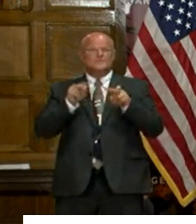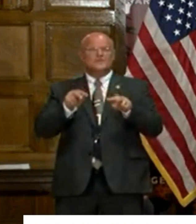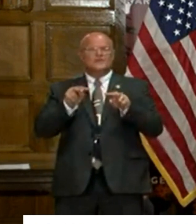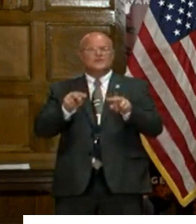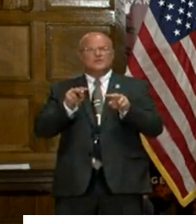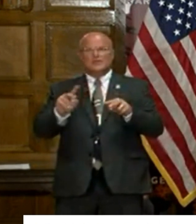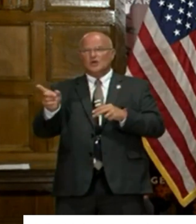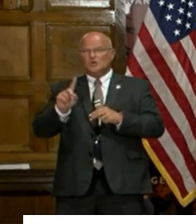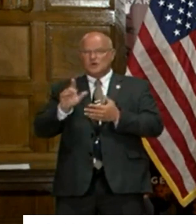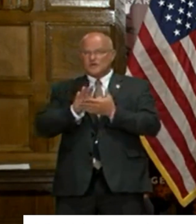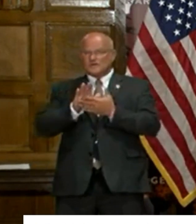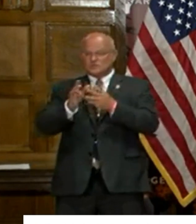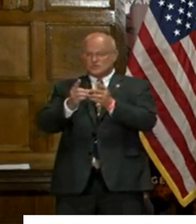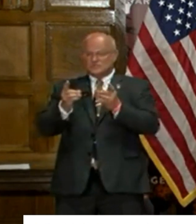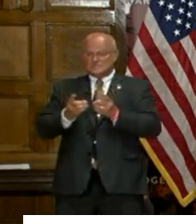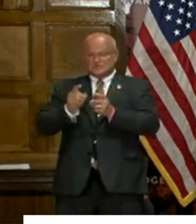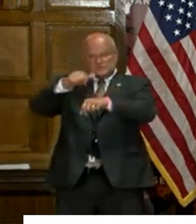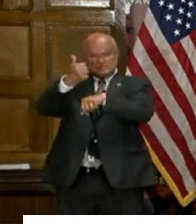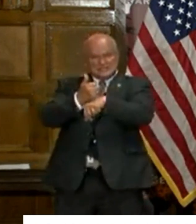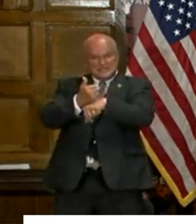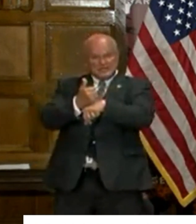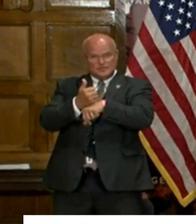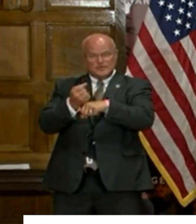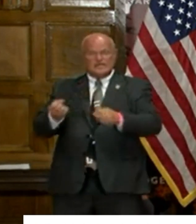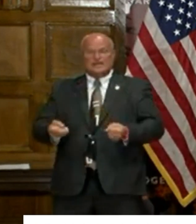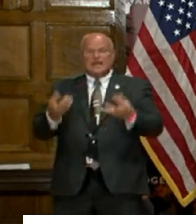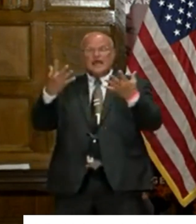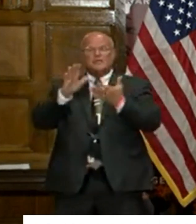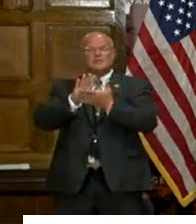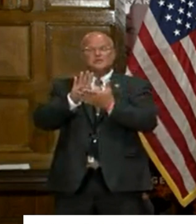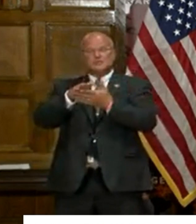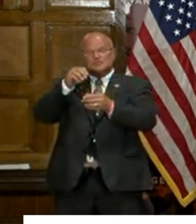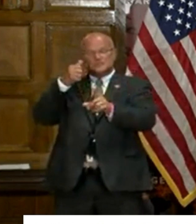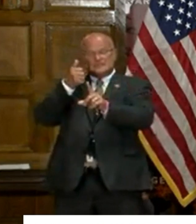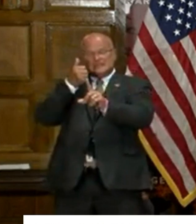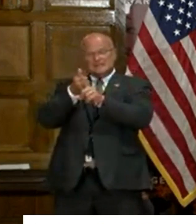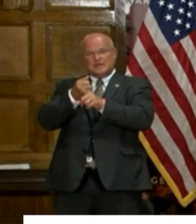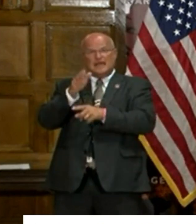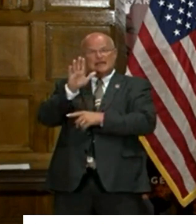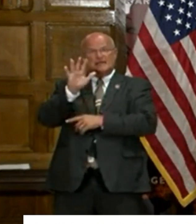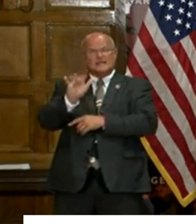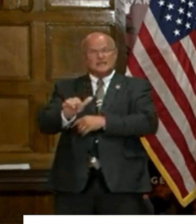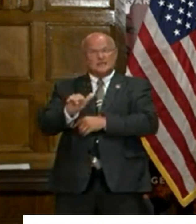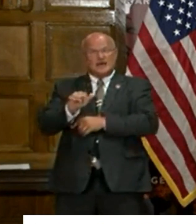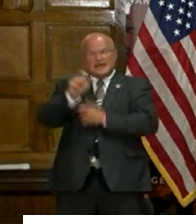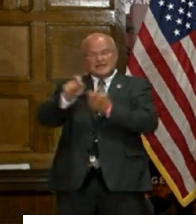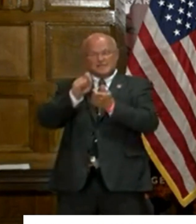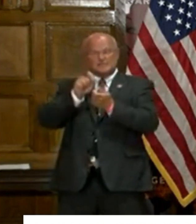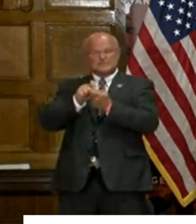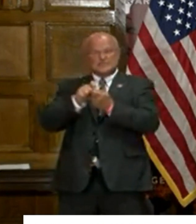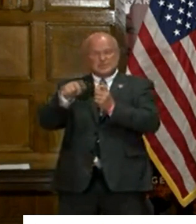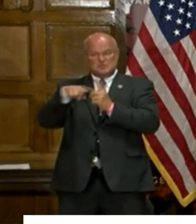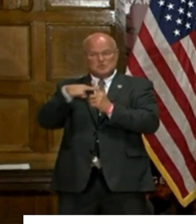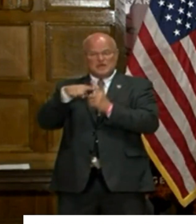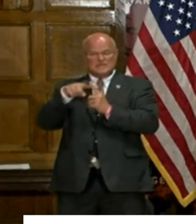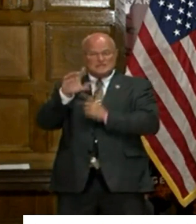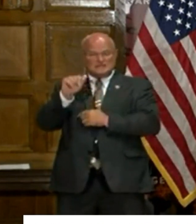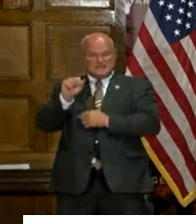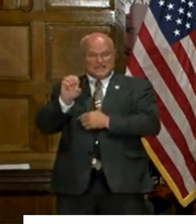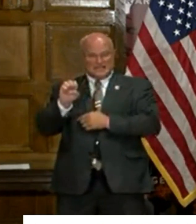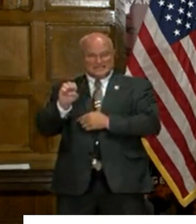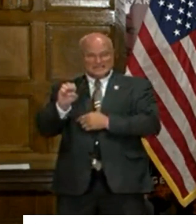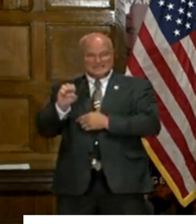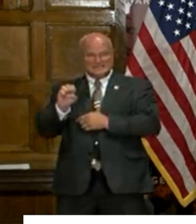at where the school district is and how many schools are impacted by the particular positive